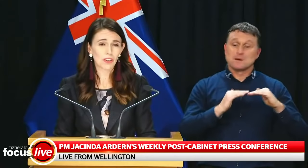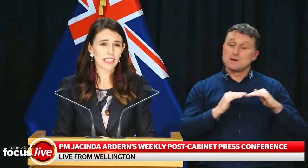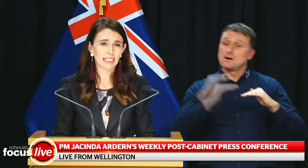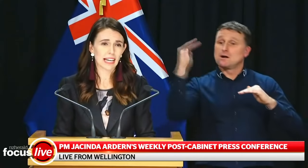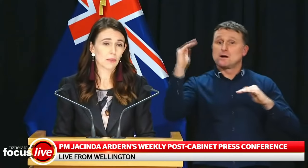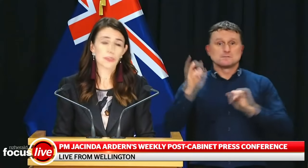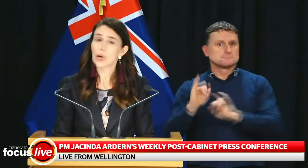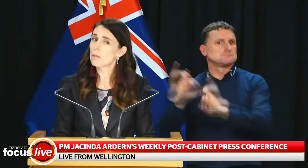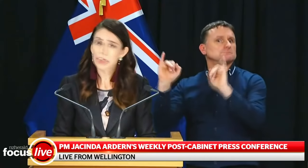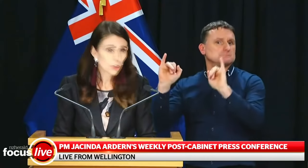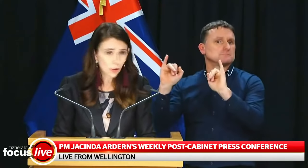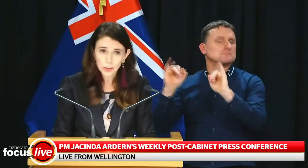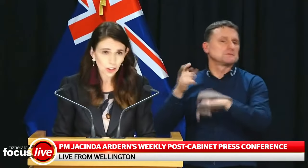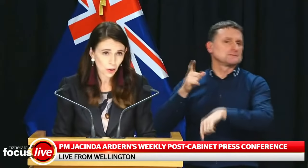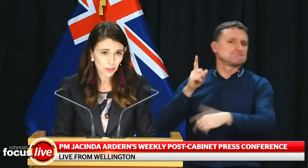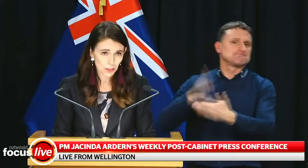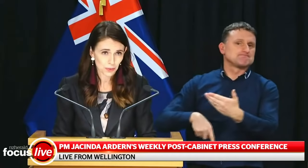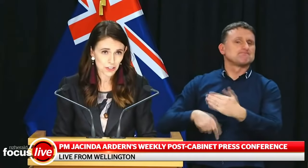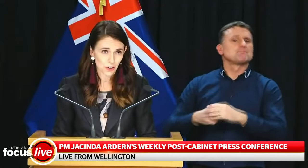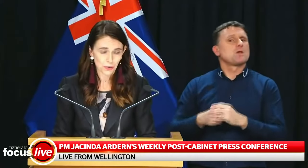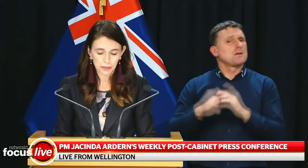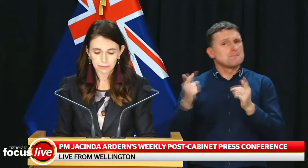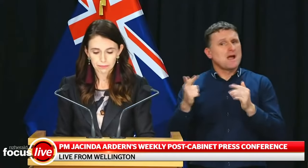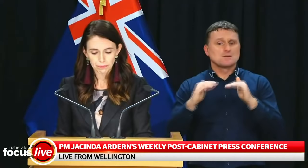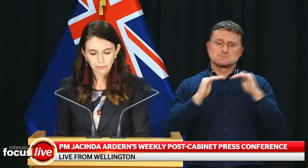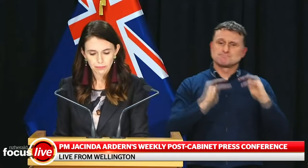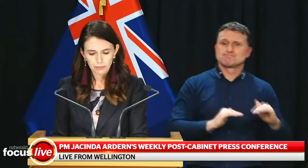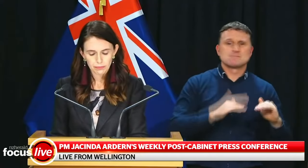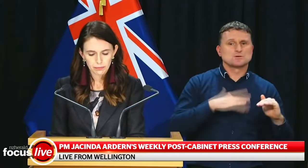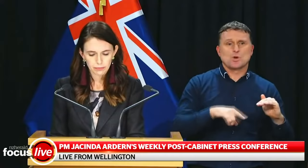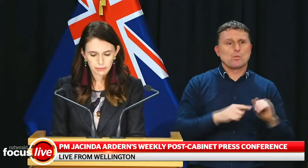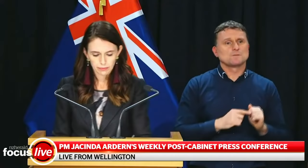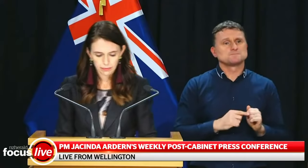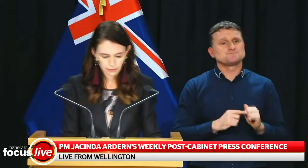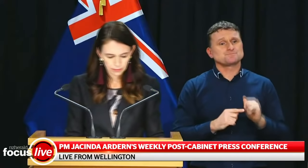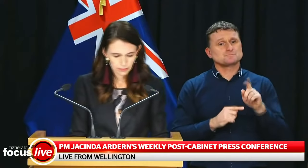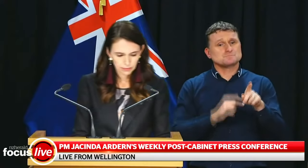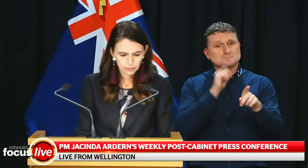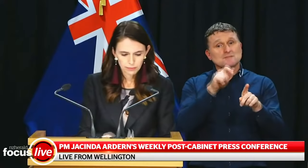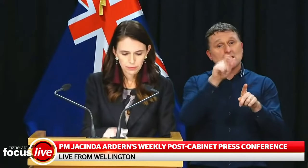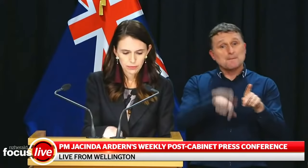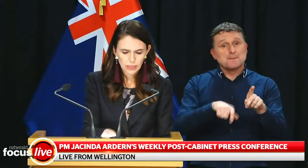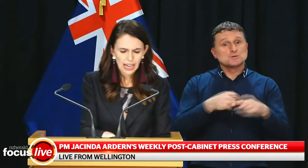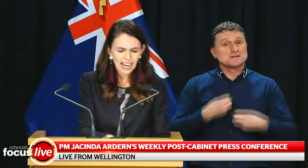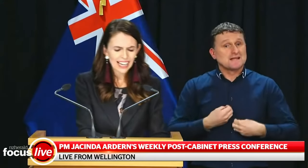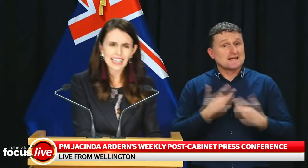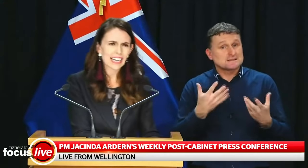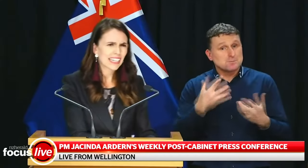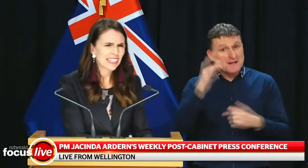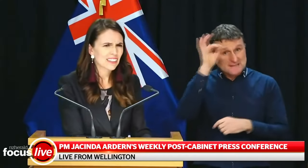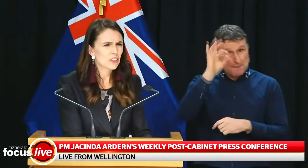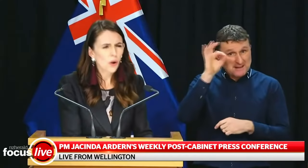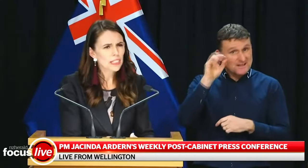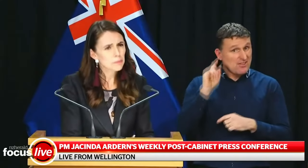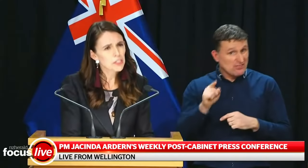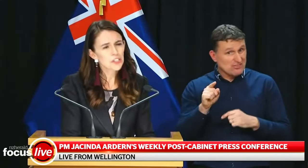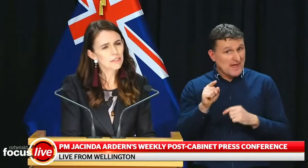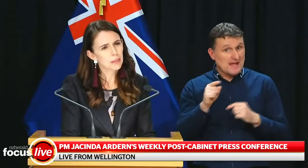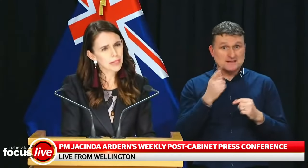to modernise the language, but not to lower the threshold. Expressing that opinion up for discussion. Again,